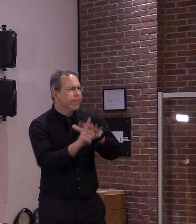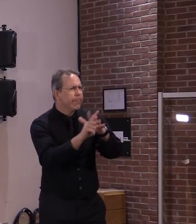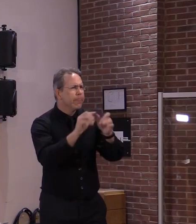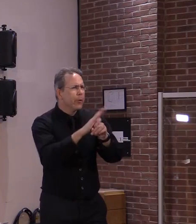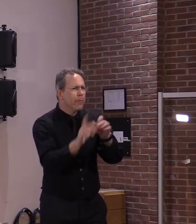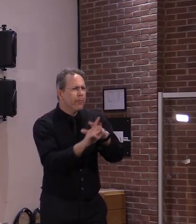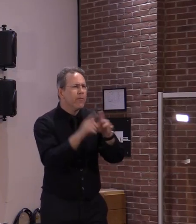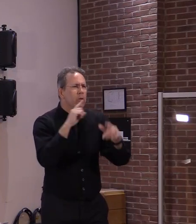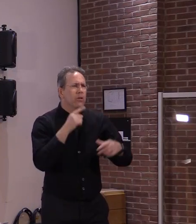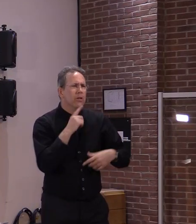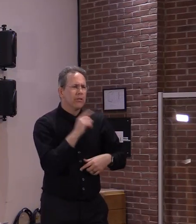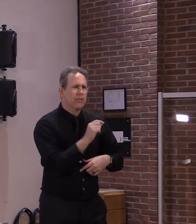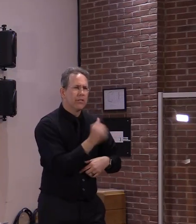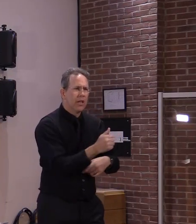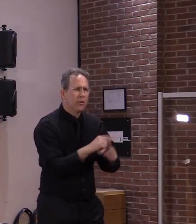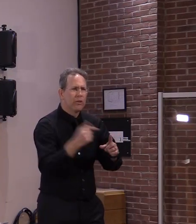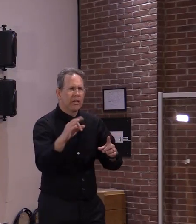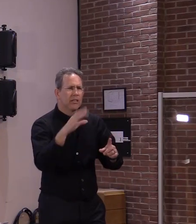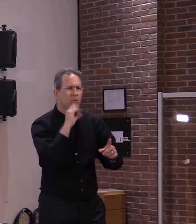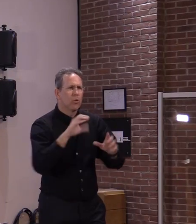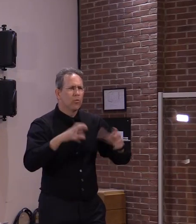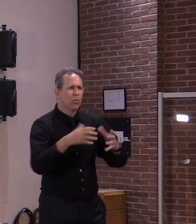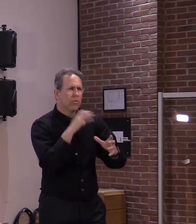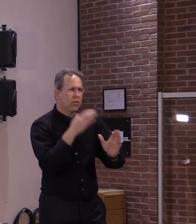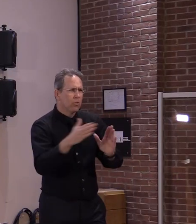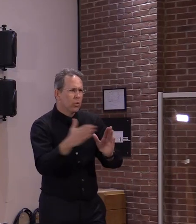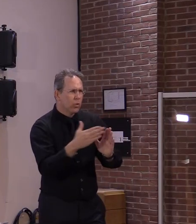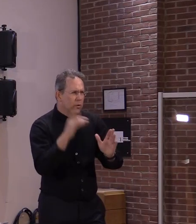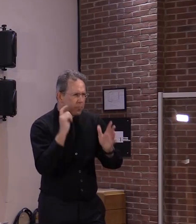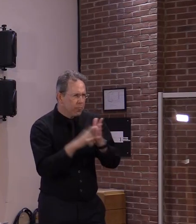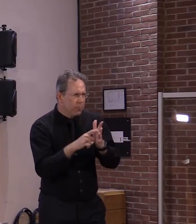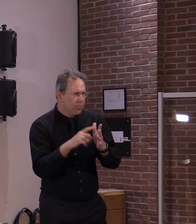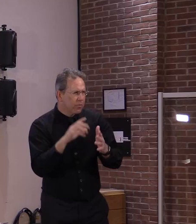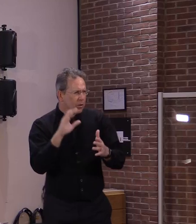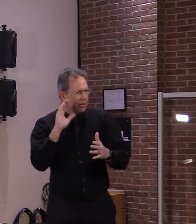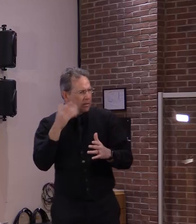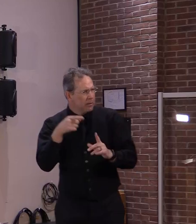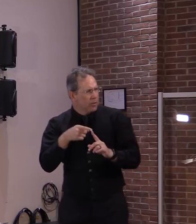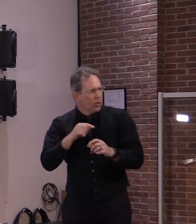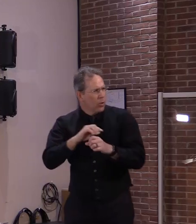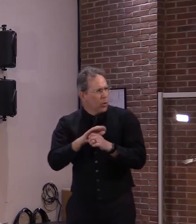cases of COVID-related syndrome in children?